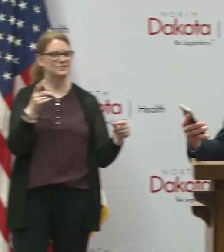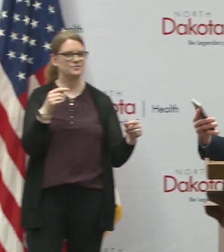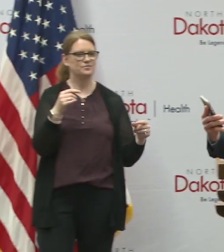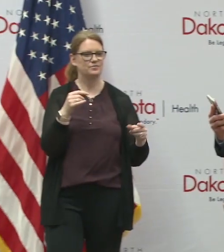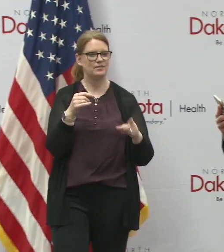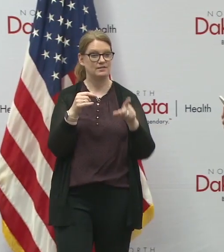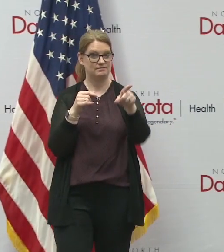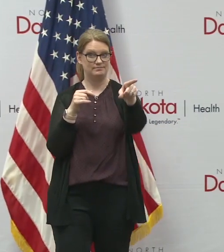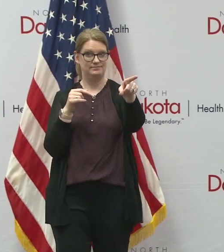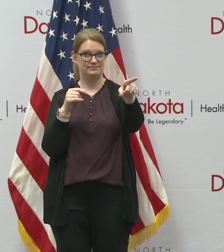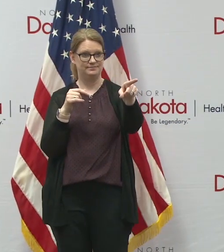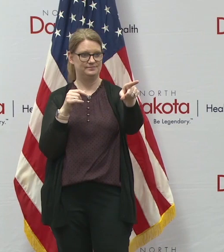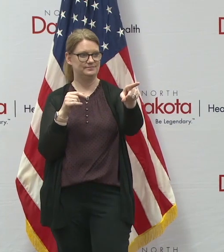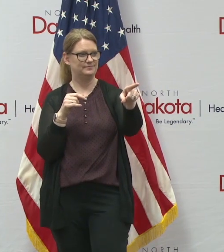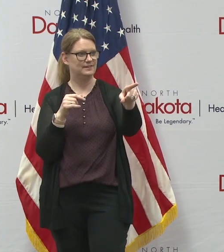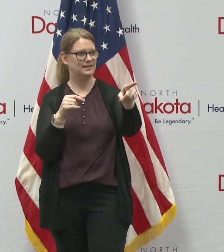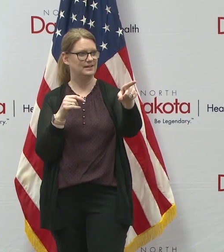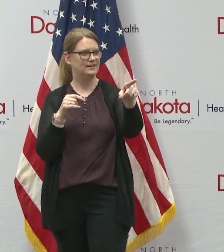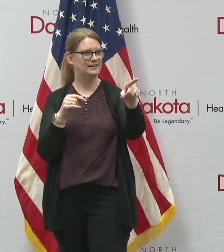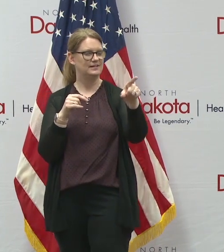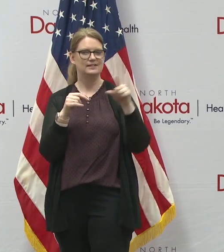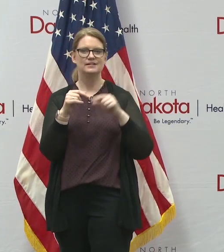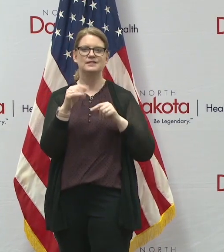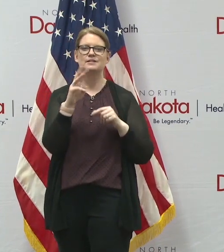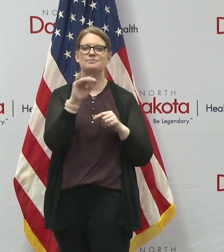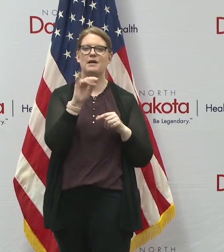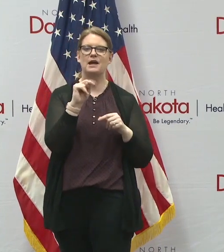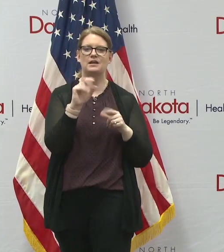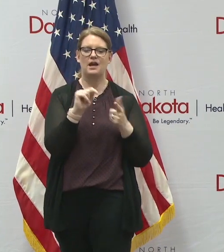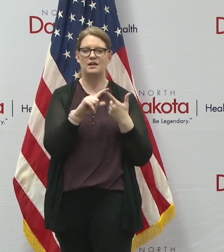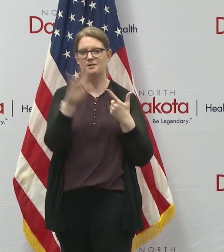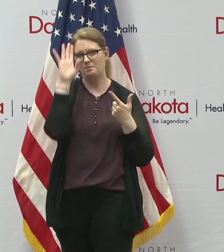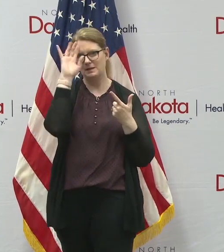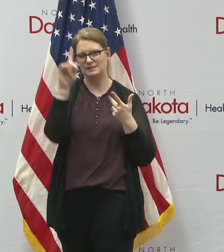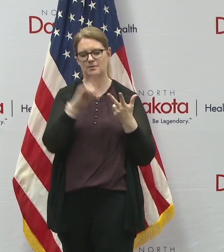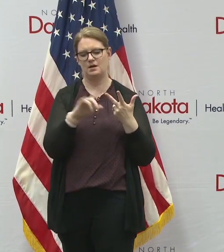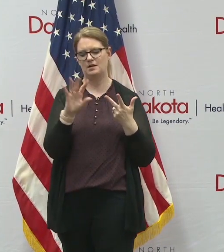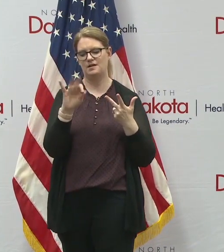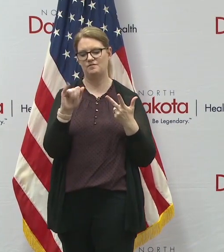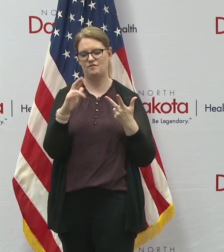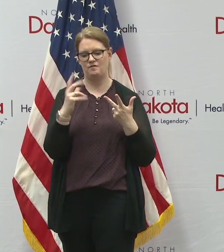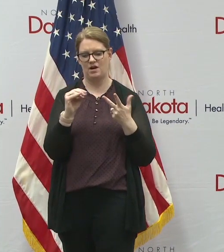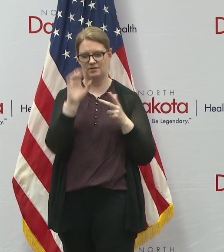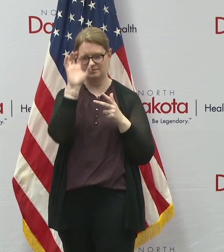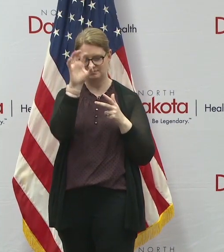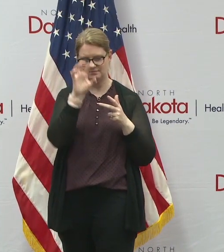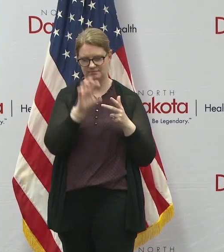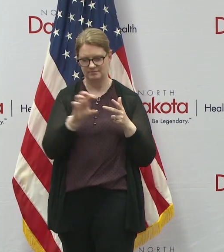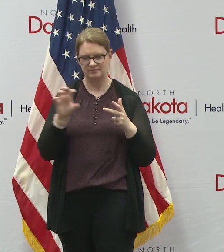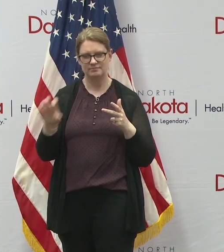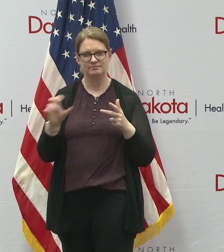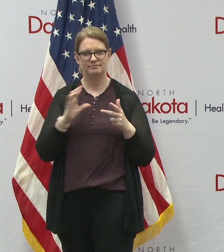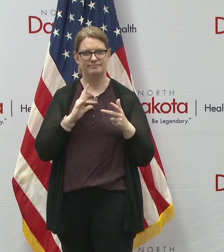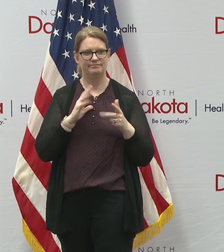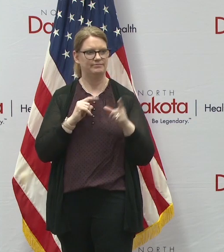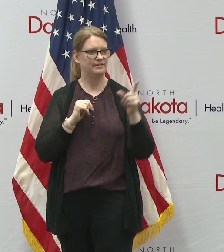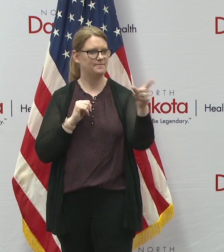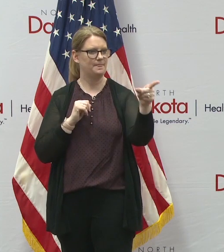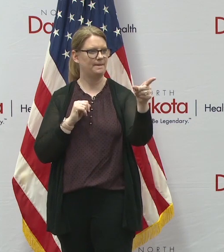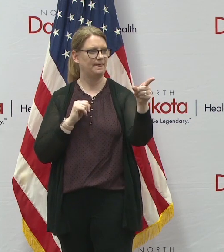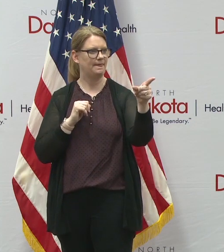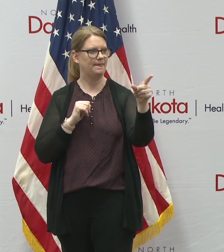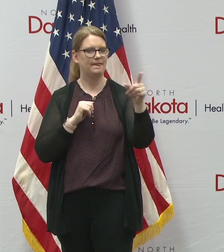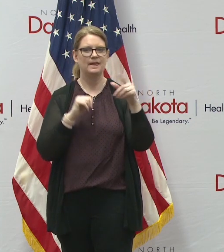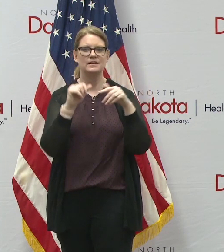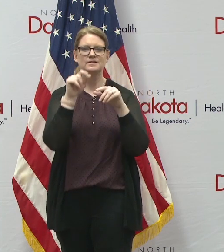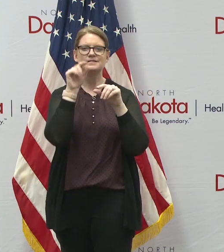got there's already pockets in Minot, Bismarck, and Fargo that are happening, and that are there, and those dots are